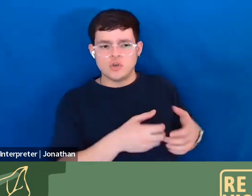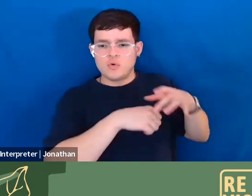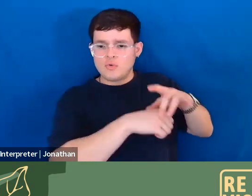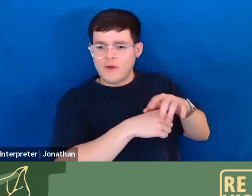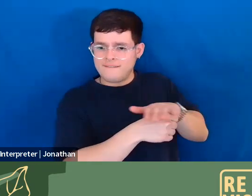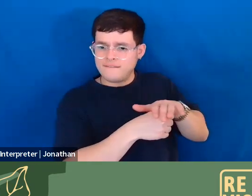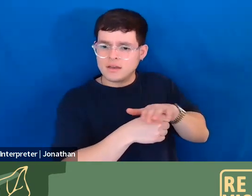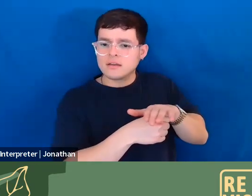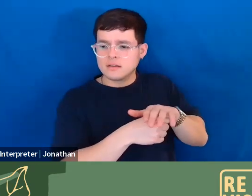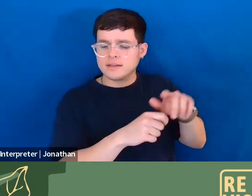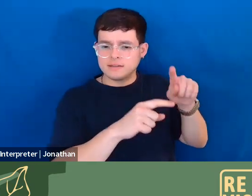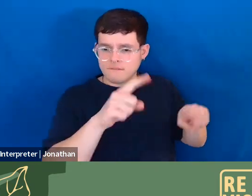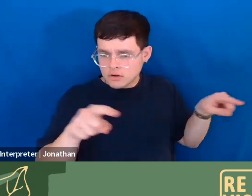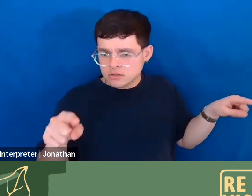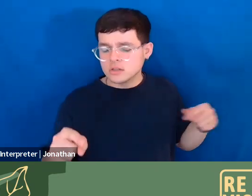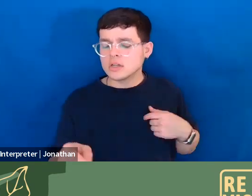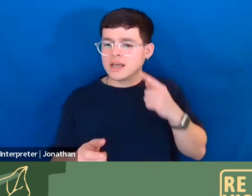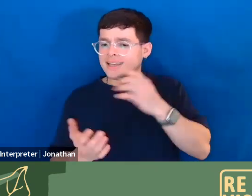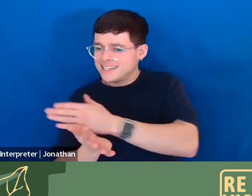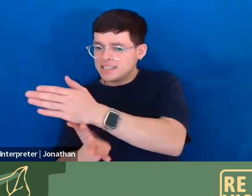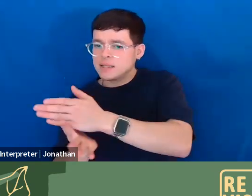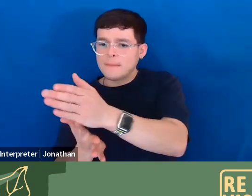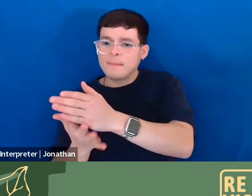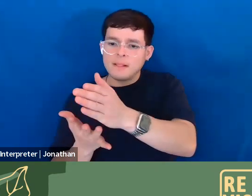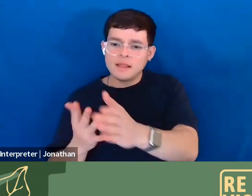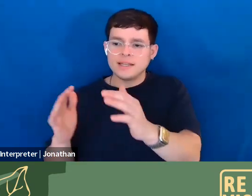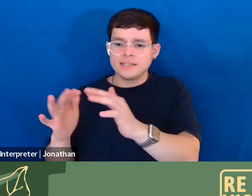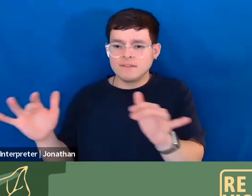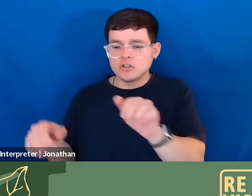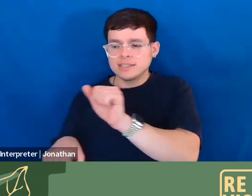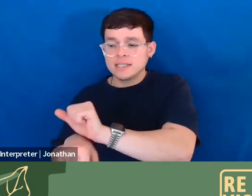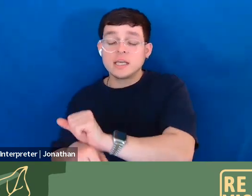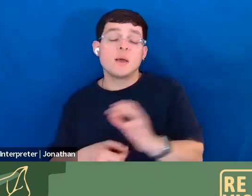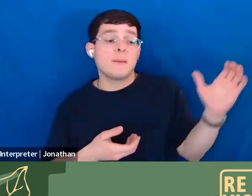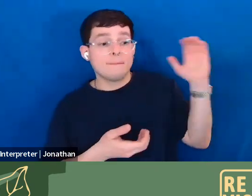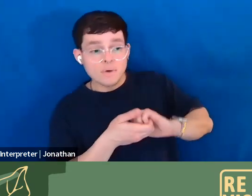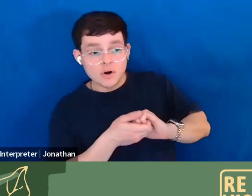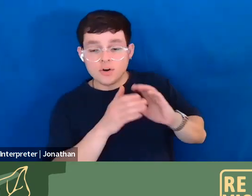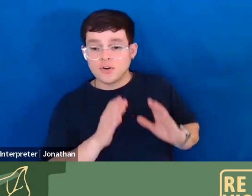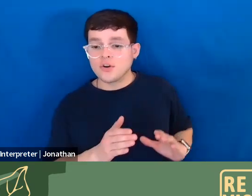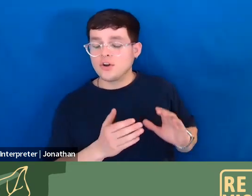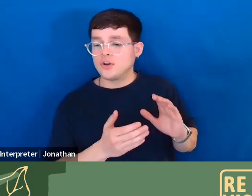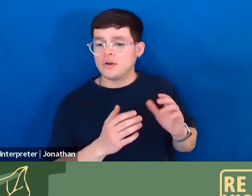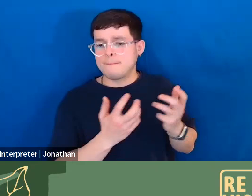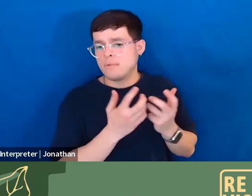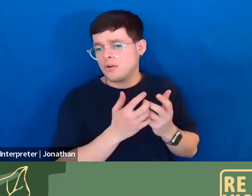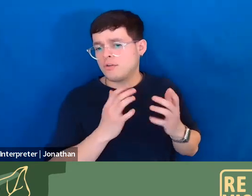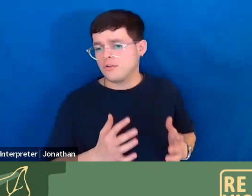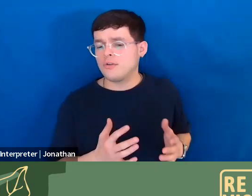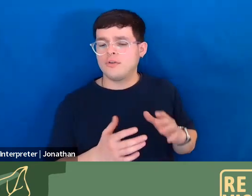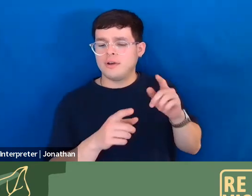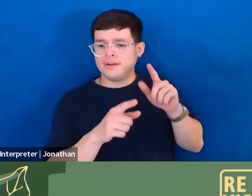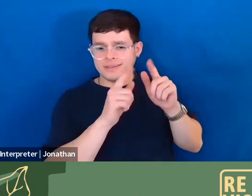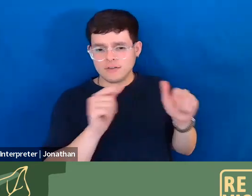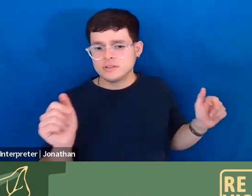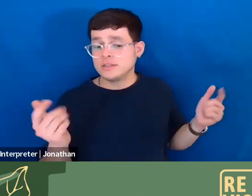also look at discipline diversity. We also look at partner diversity. So there are just many ways that